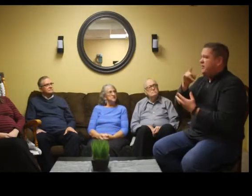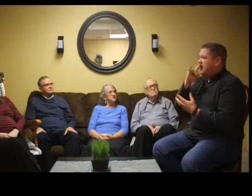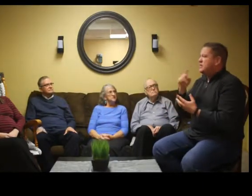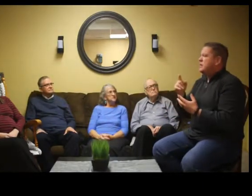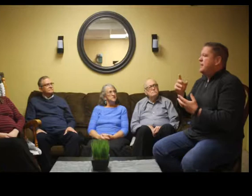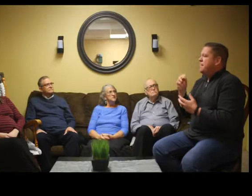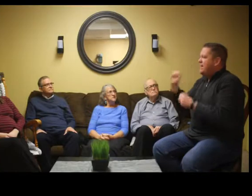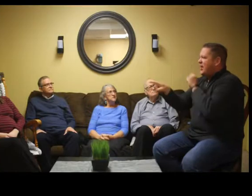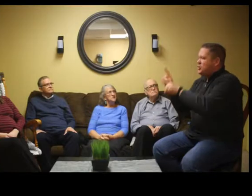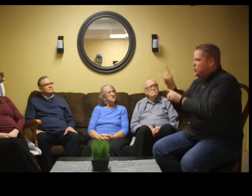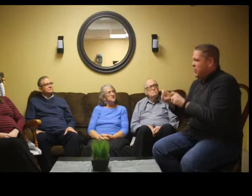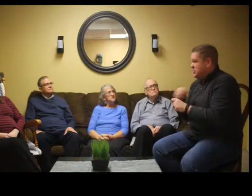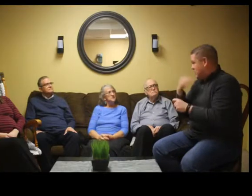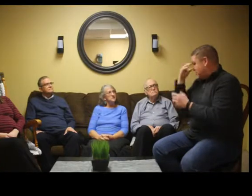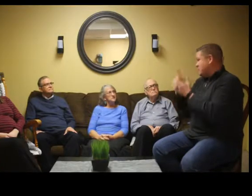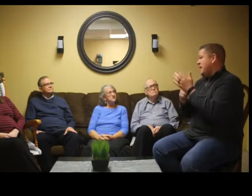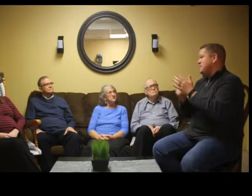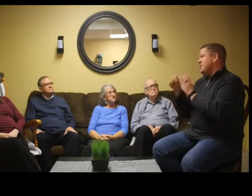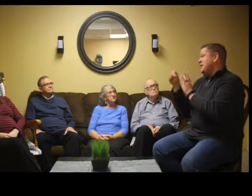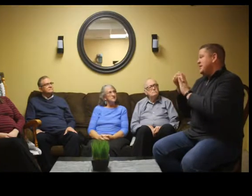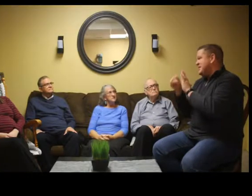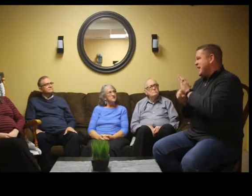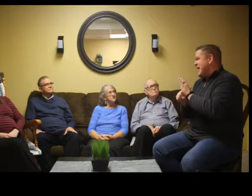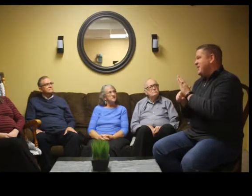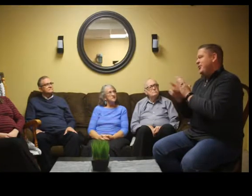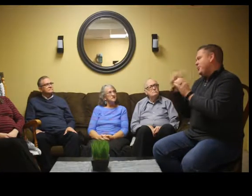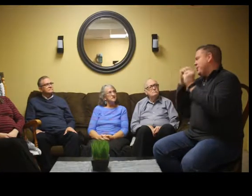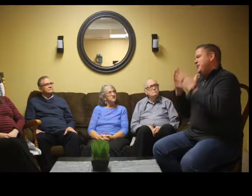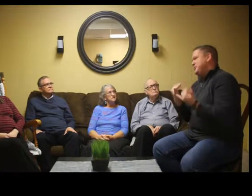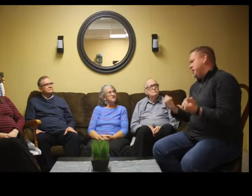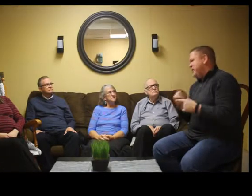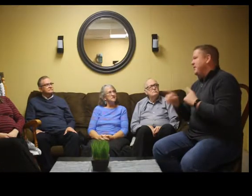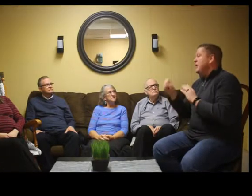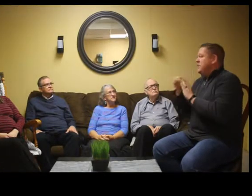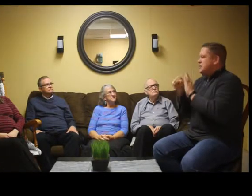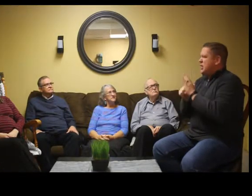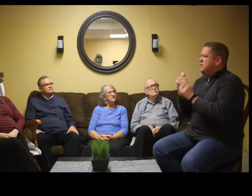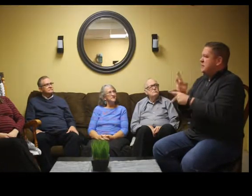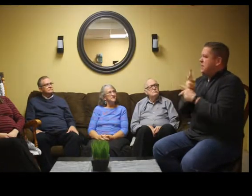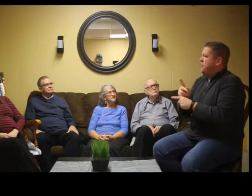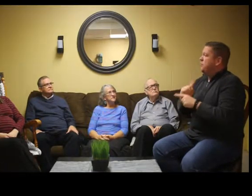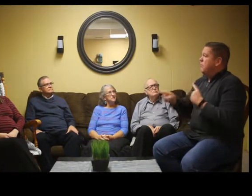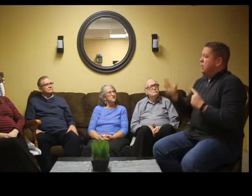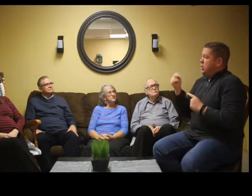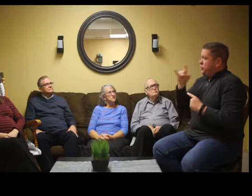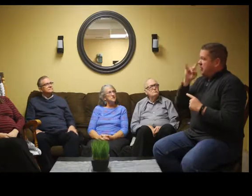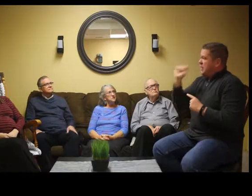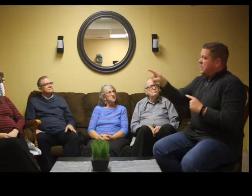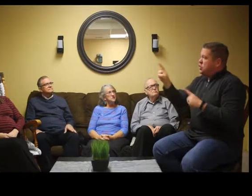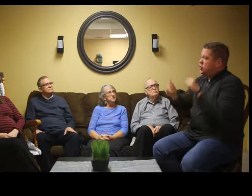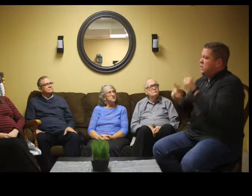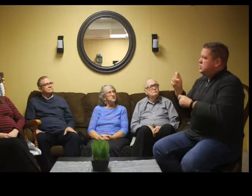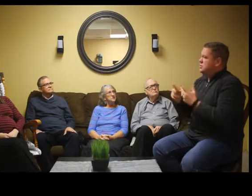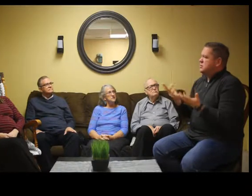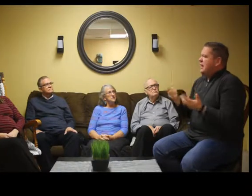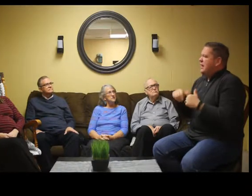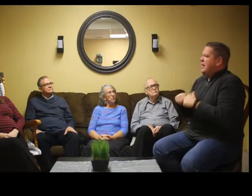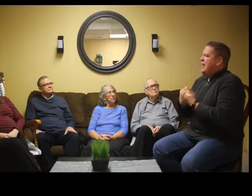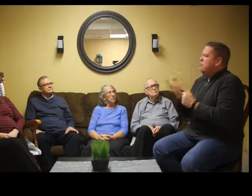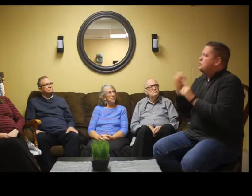kids. They've asked you questions. I know sometimes the state, you're not a teacher now, but the state, you have to be careful. But when the kid asks you questions, how would you